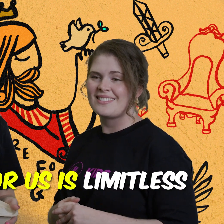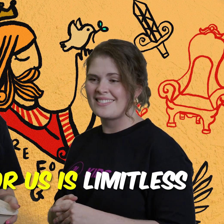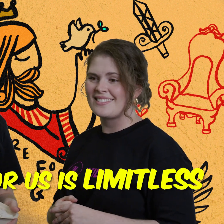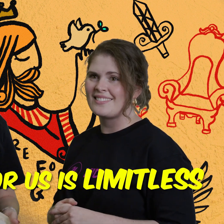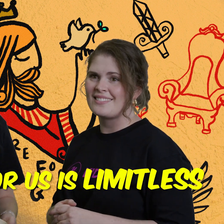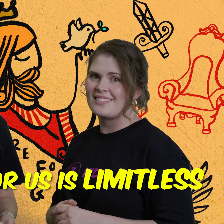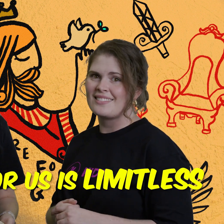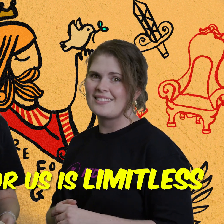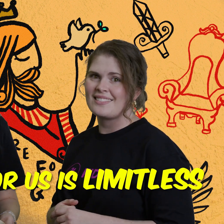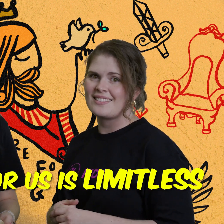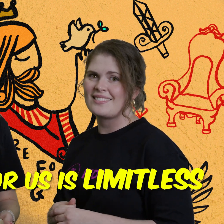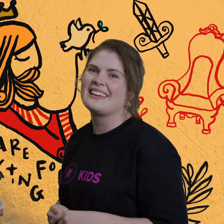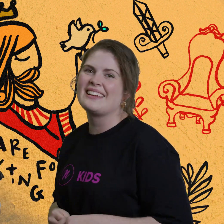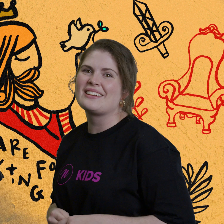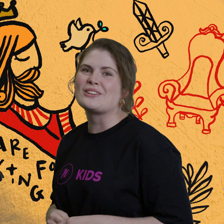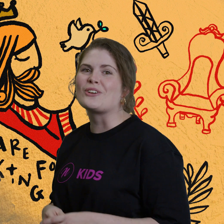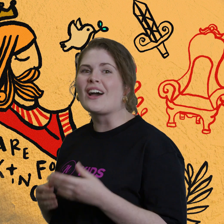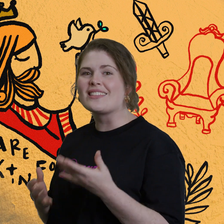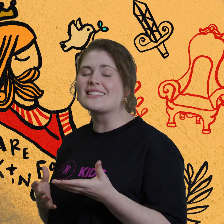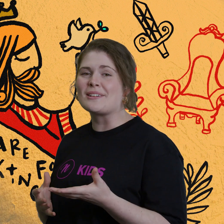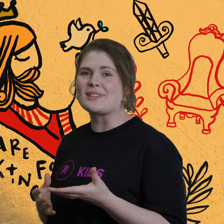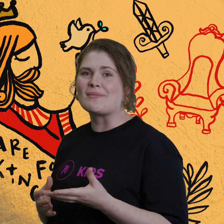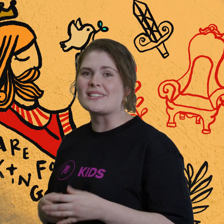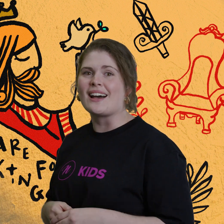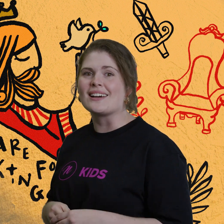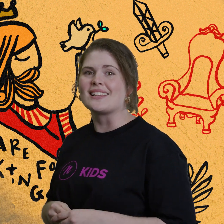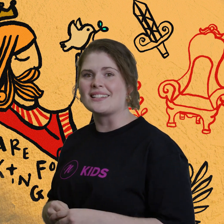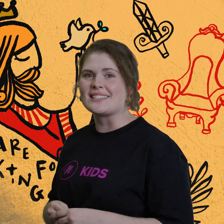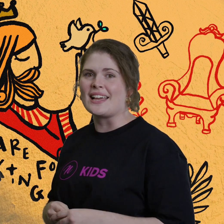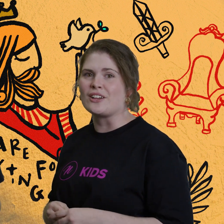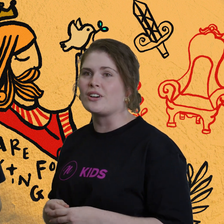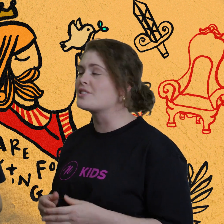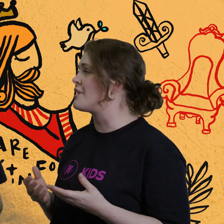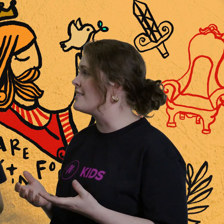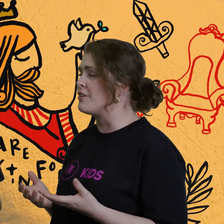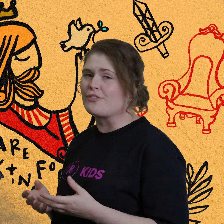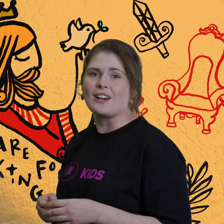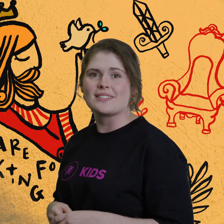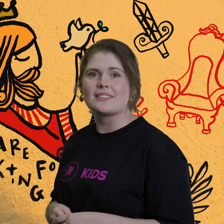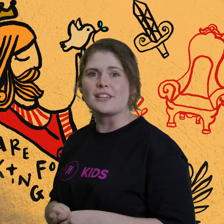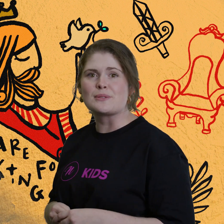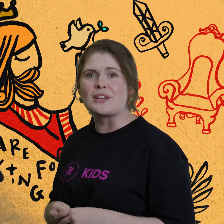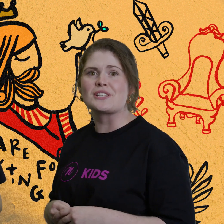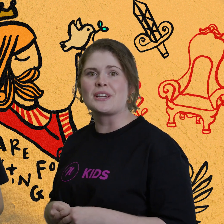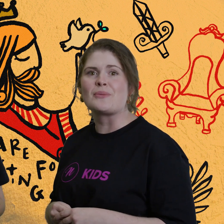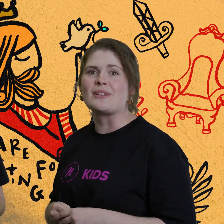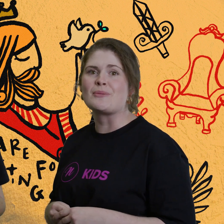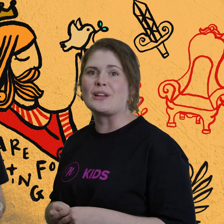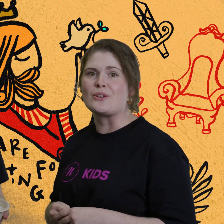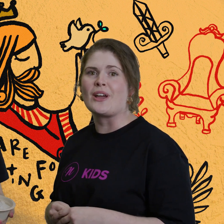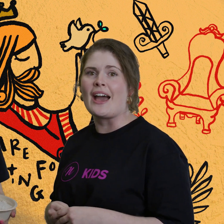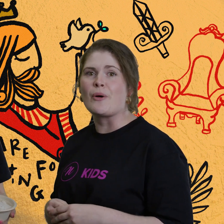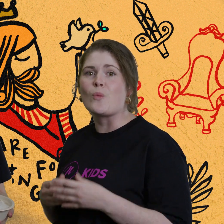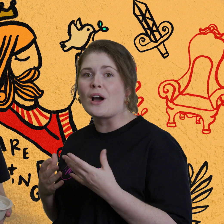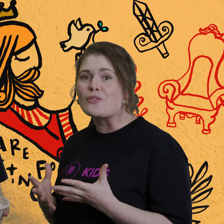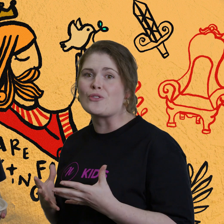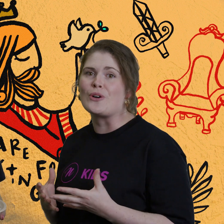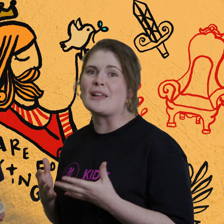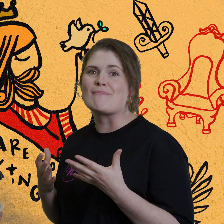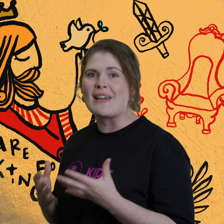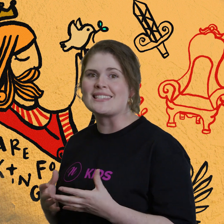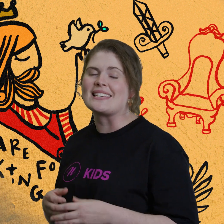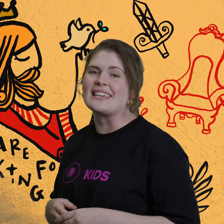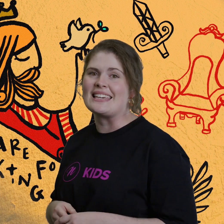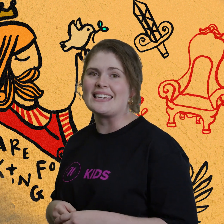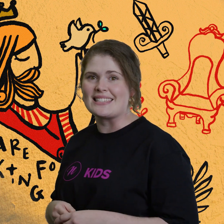us is limitless. You know, I think sometimes it's hard to understand God's great love for us, especially when we know how wonderful